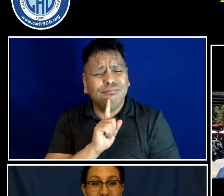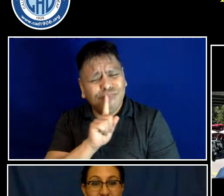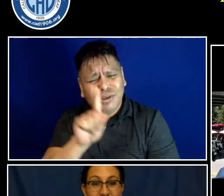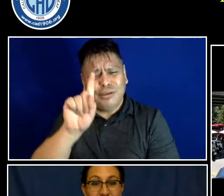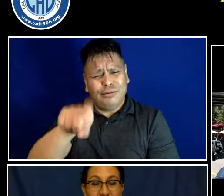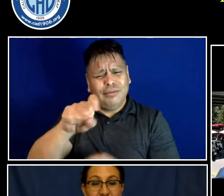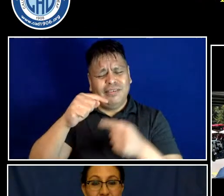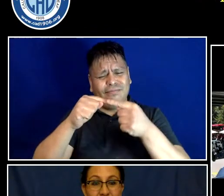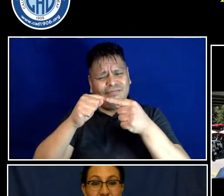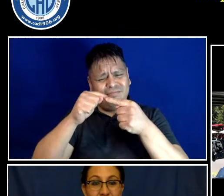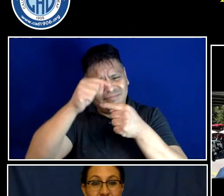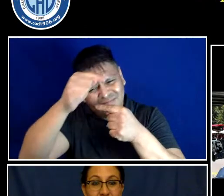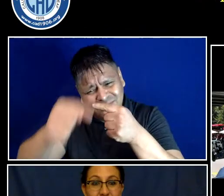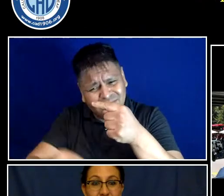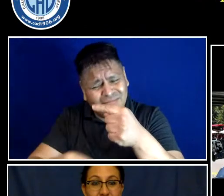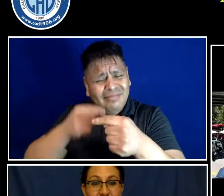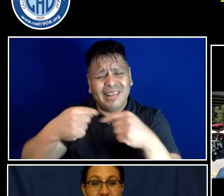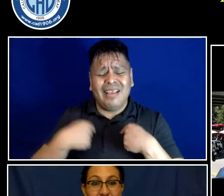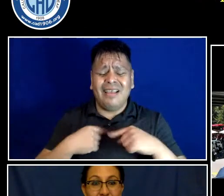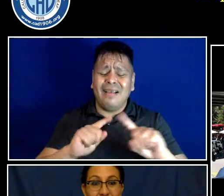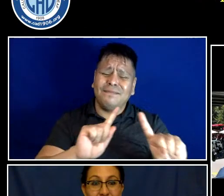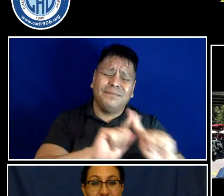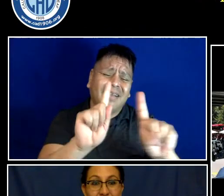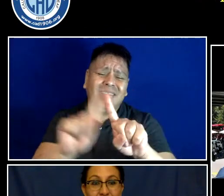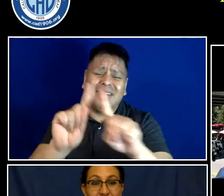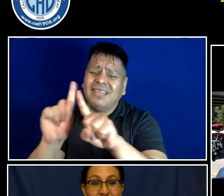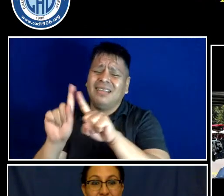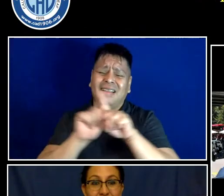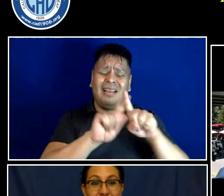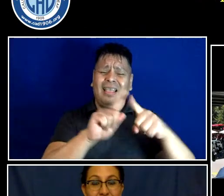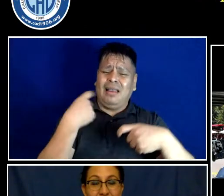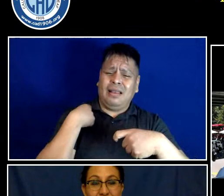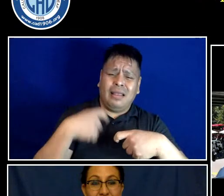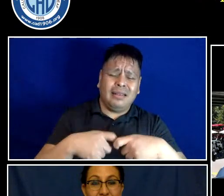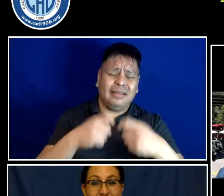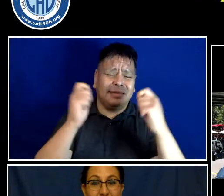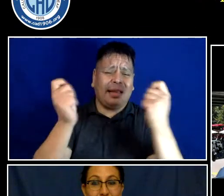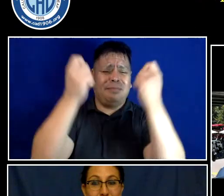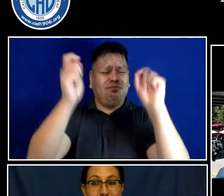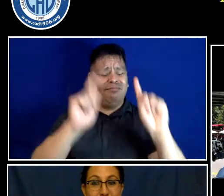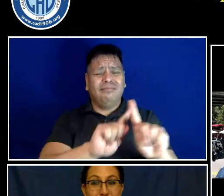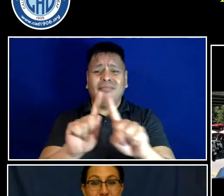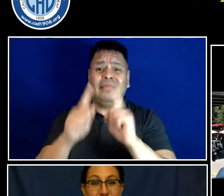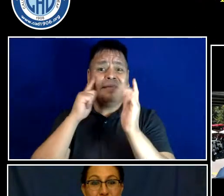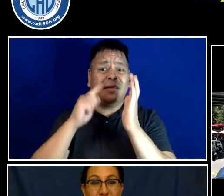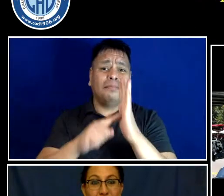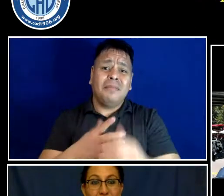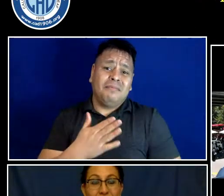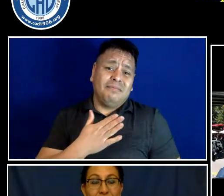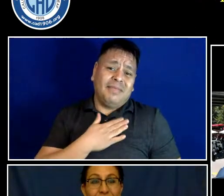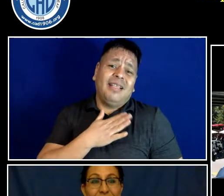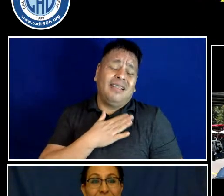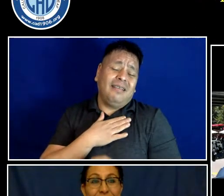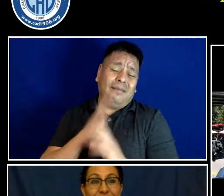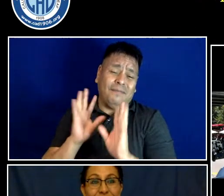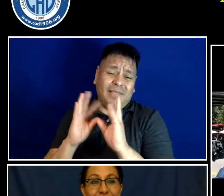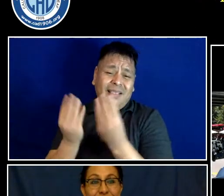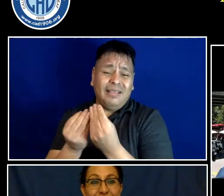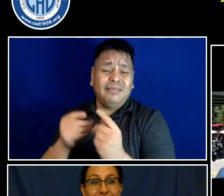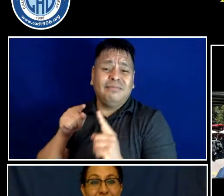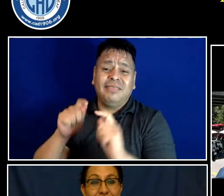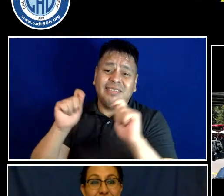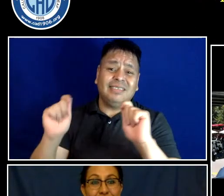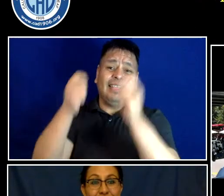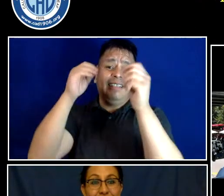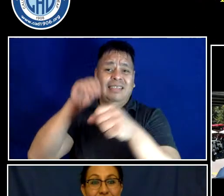celebrating Latin culture for a month shouldn't be what we do. It should be a year-round event, and we should